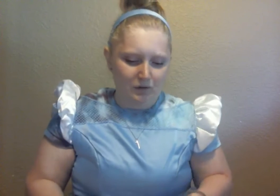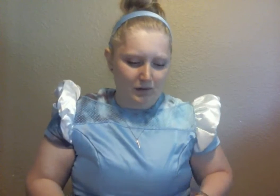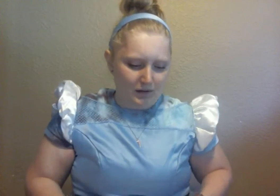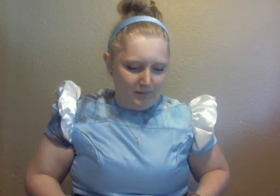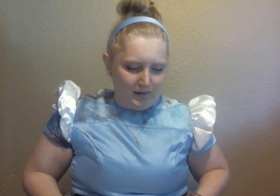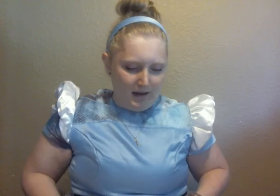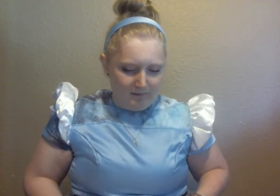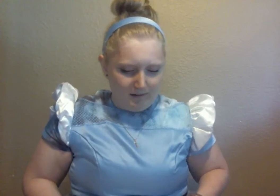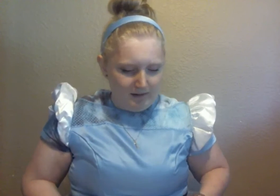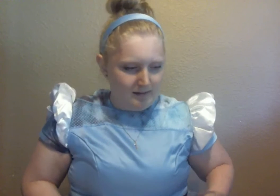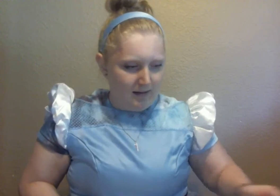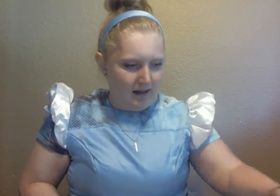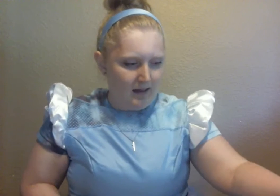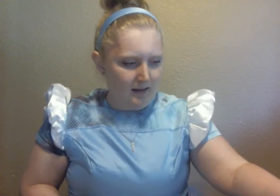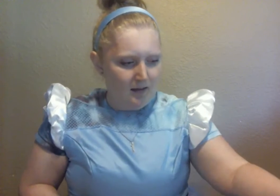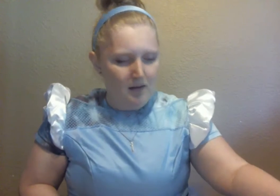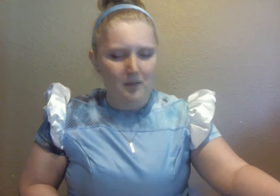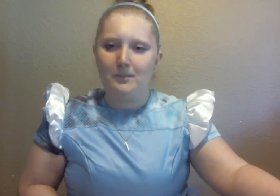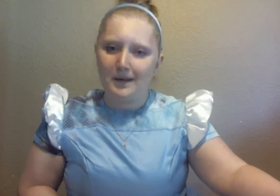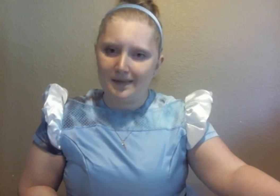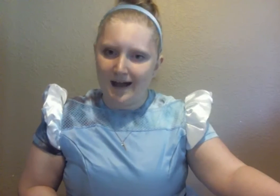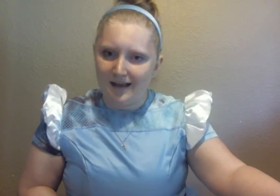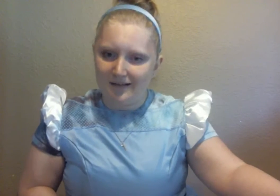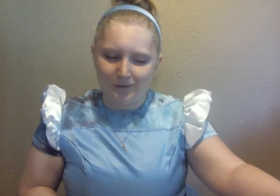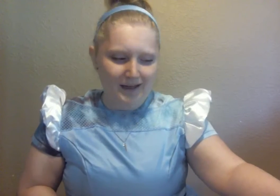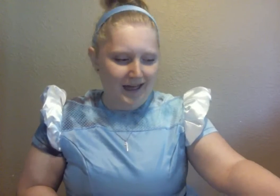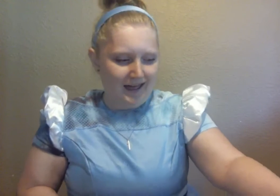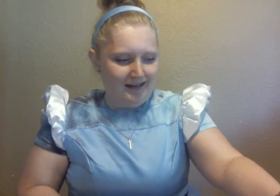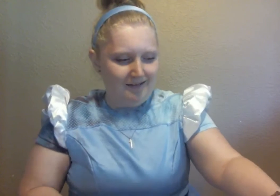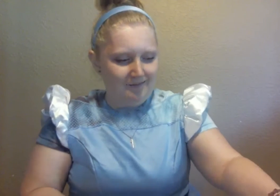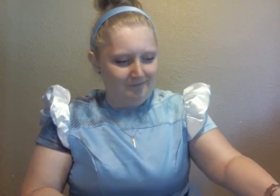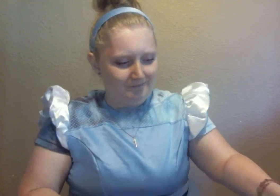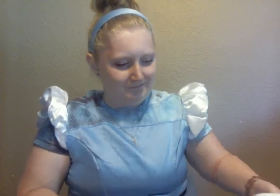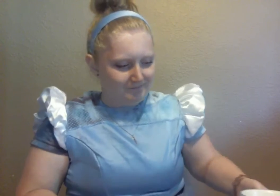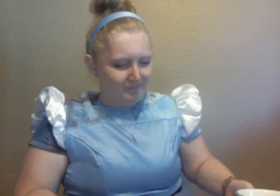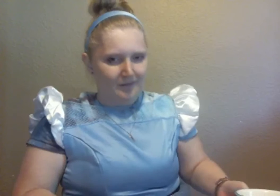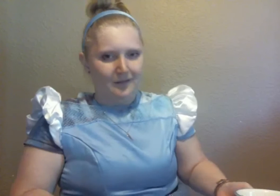shorter of a live today, but that is okay.